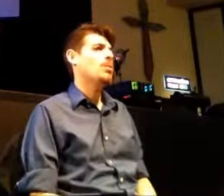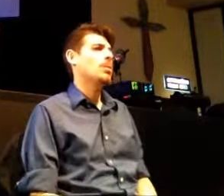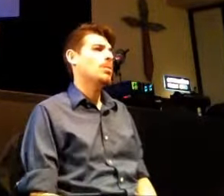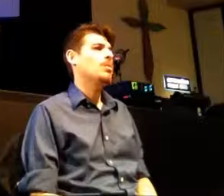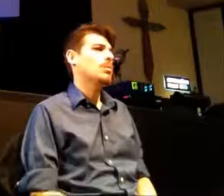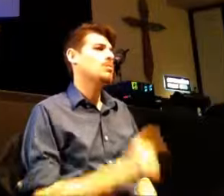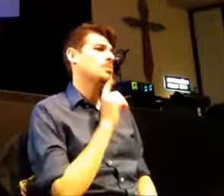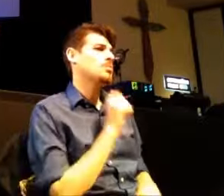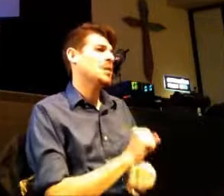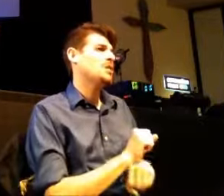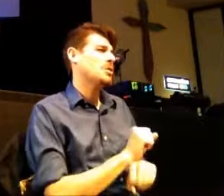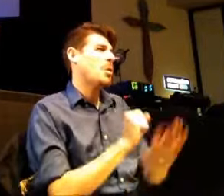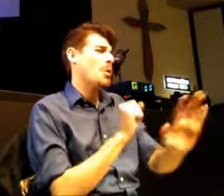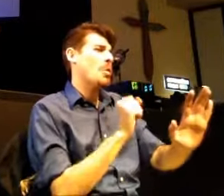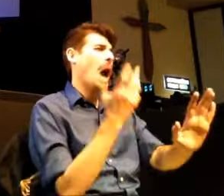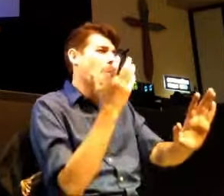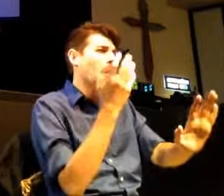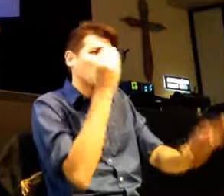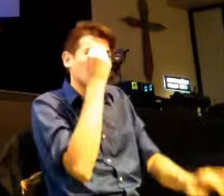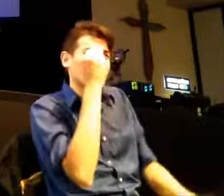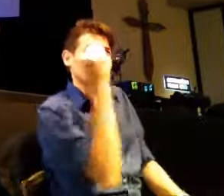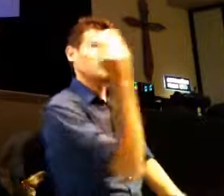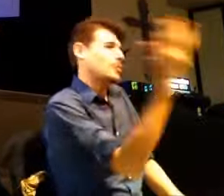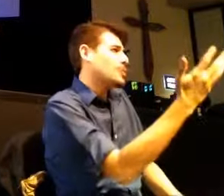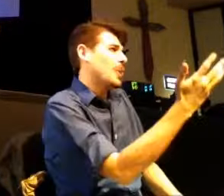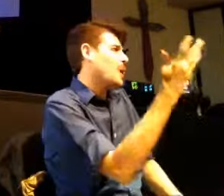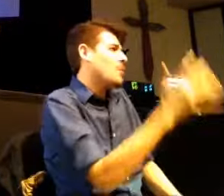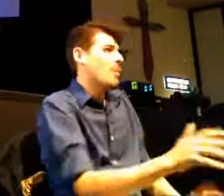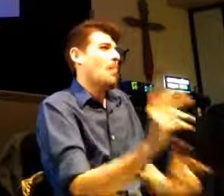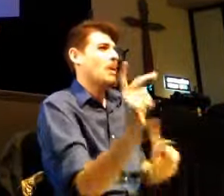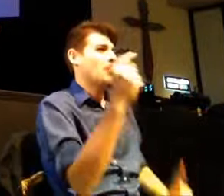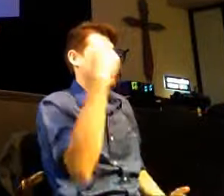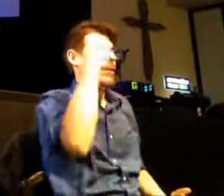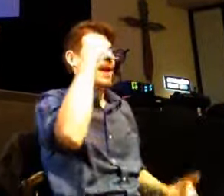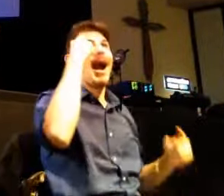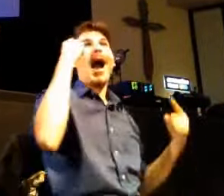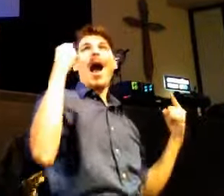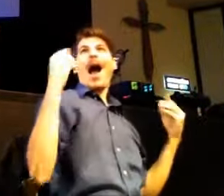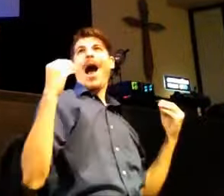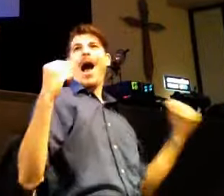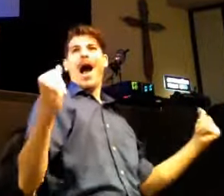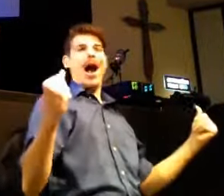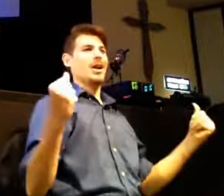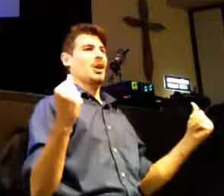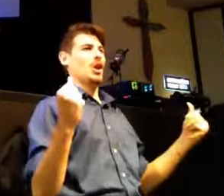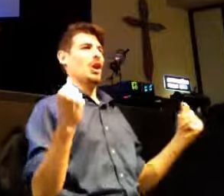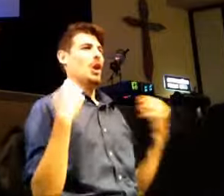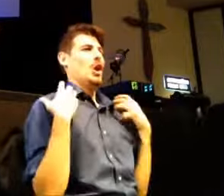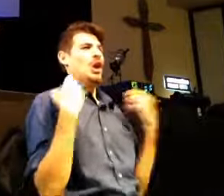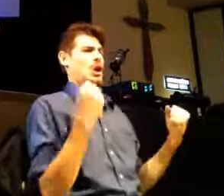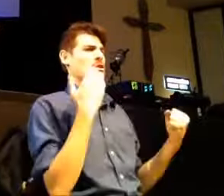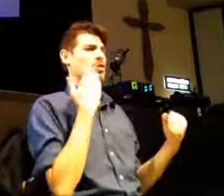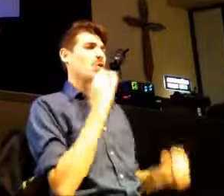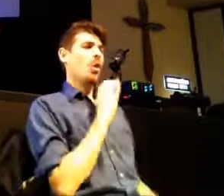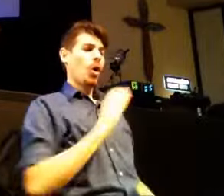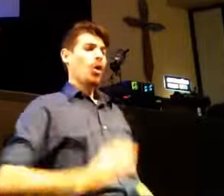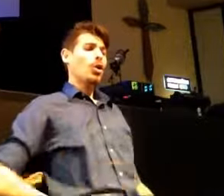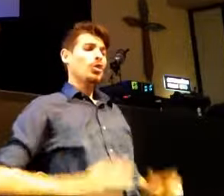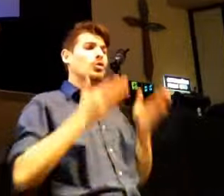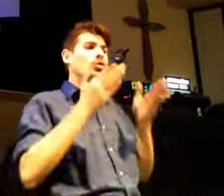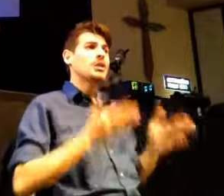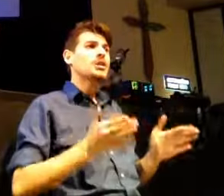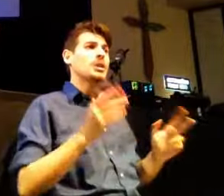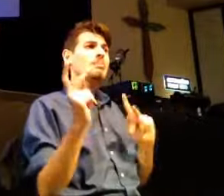So just making that observation, because I don't want anyone walking out of here and thinking that because that happens in Christian circles all too